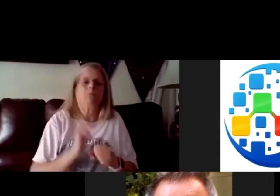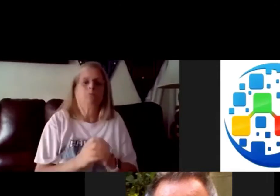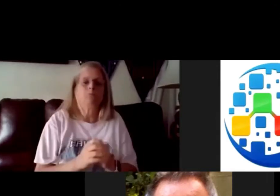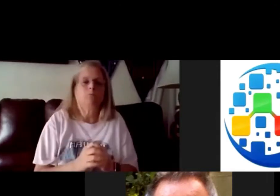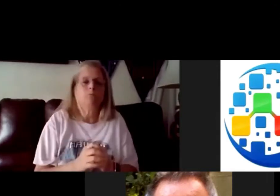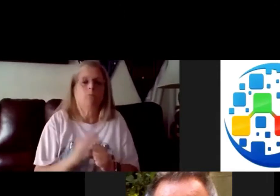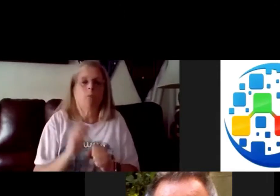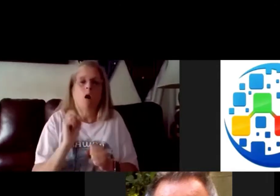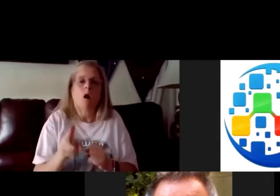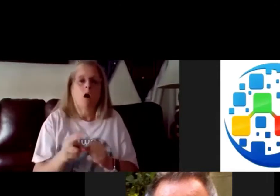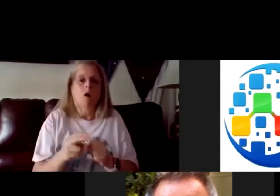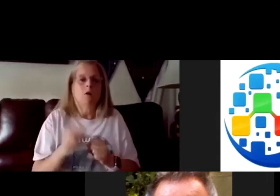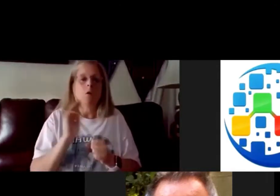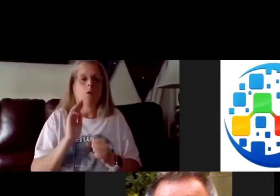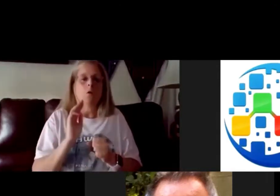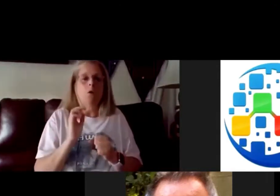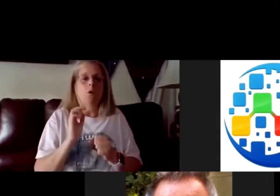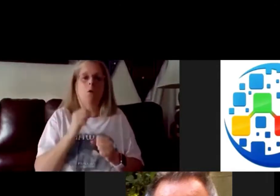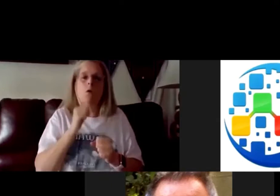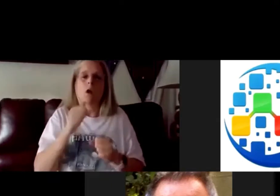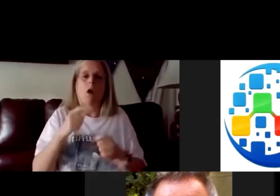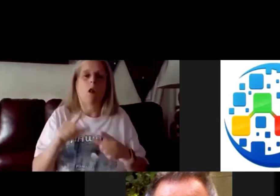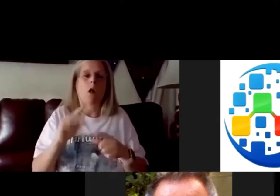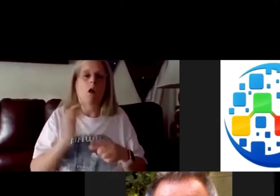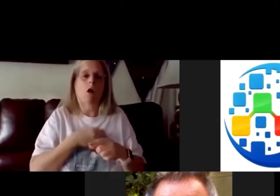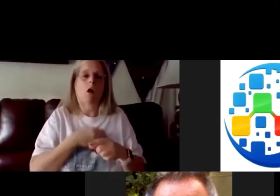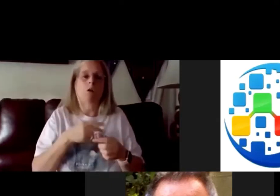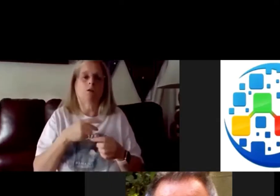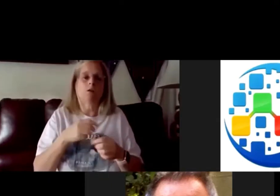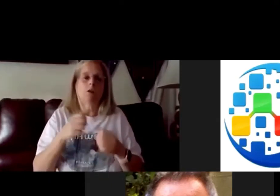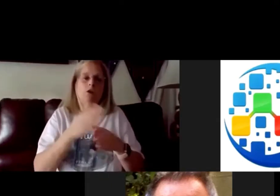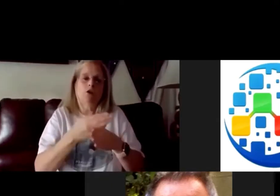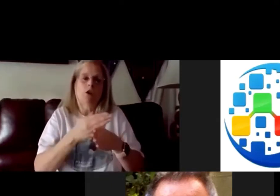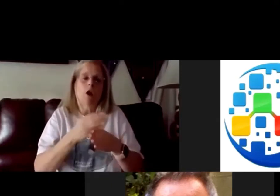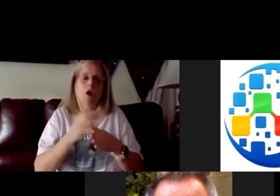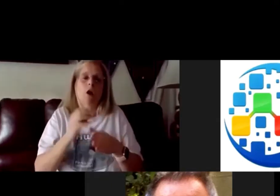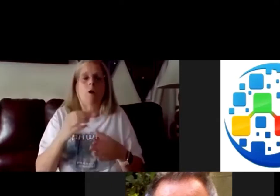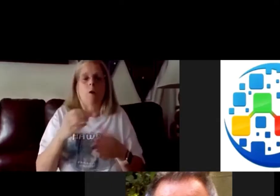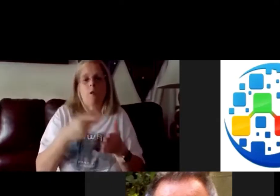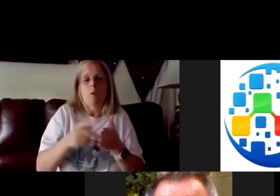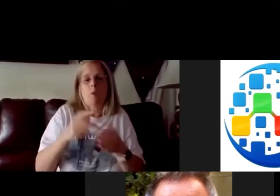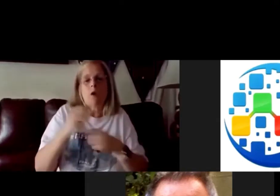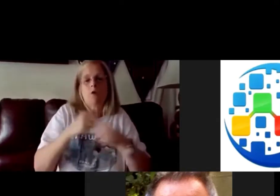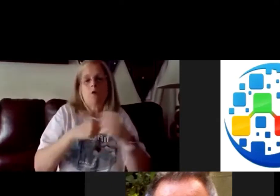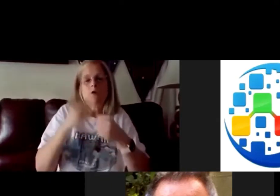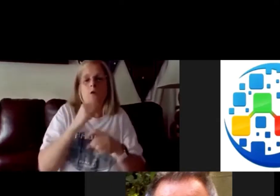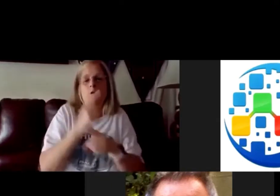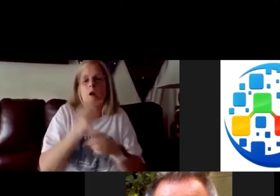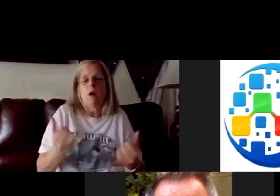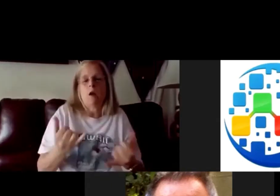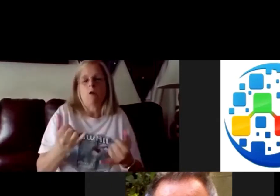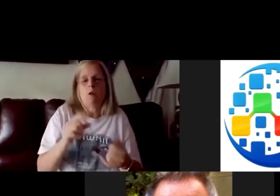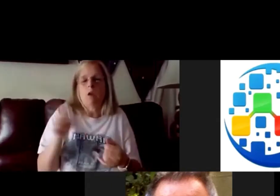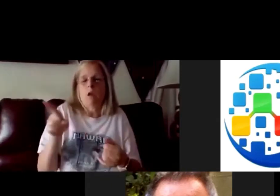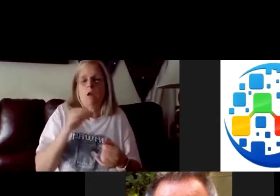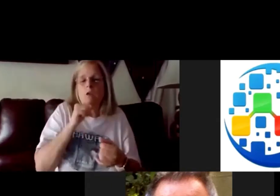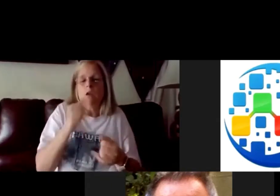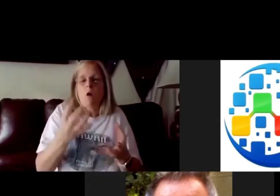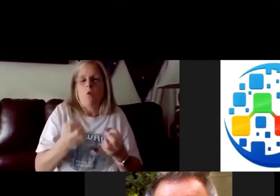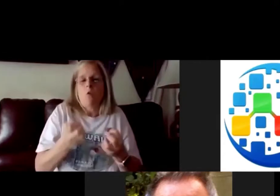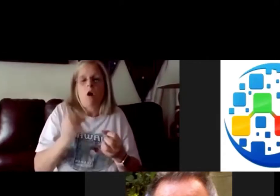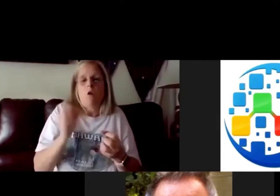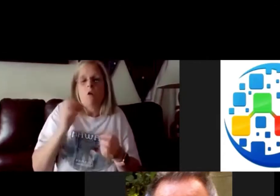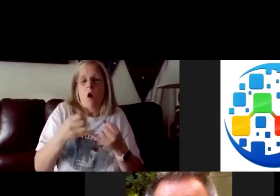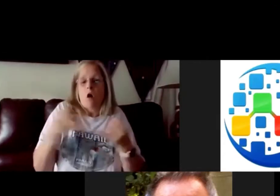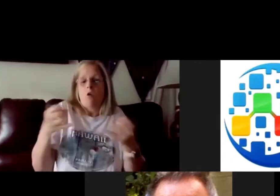Ash Mufareh will not let us share the pay structure of Onpassive right now. He does not want the online competition